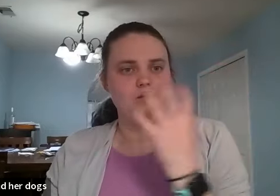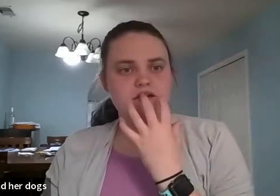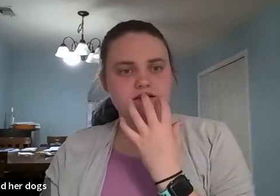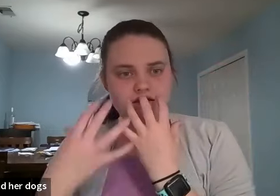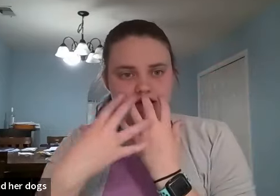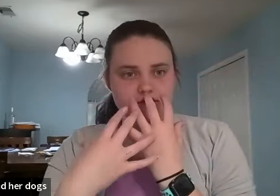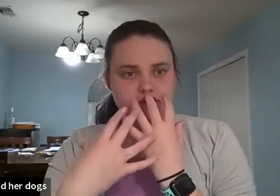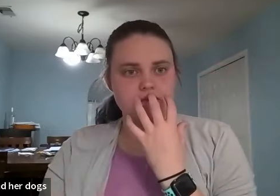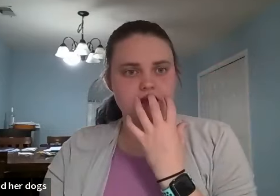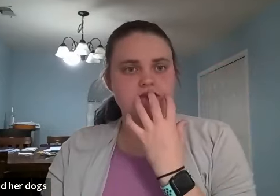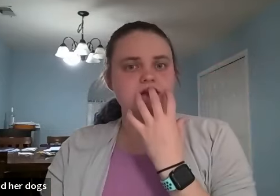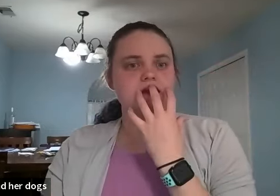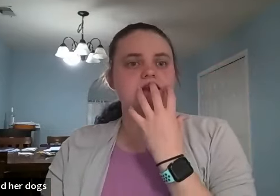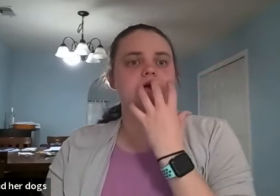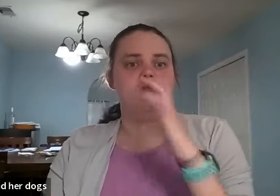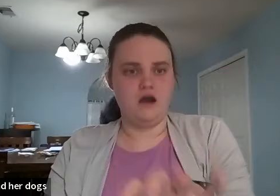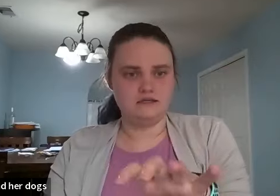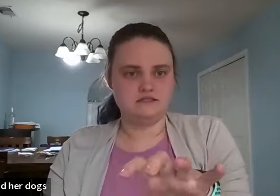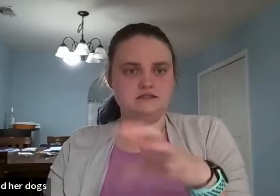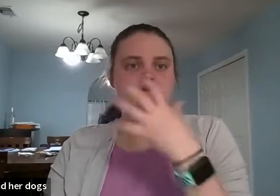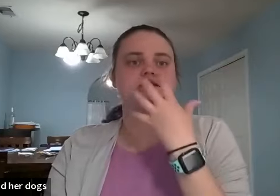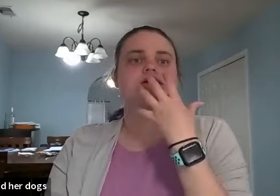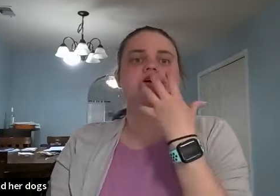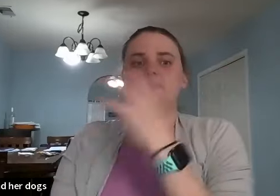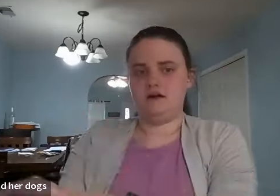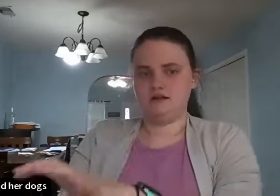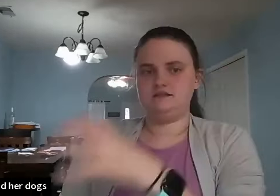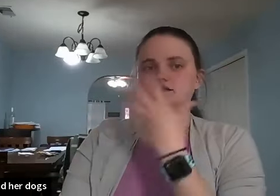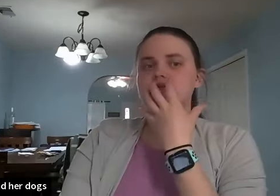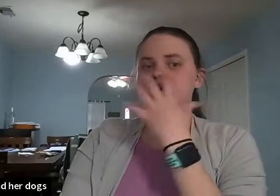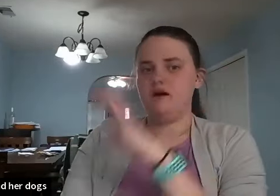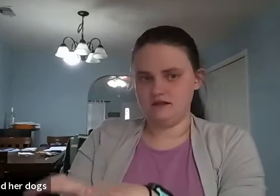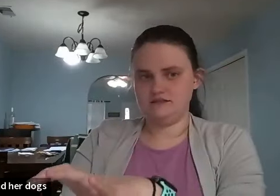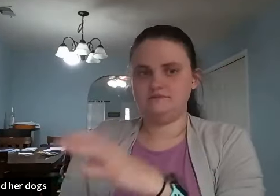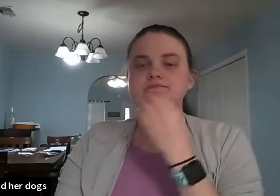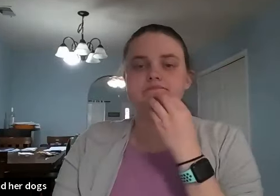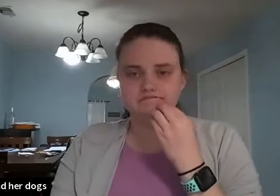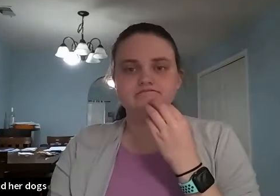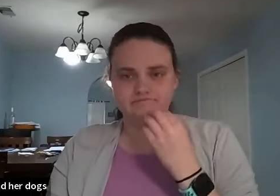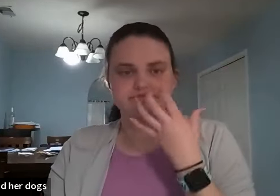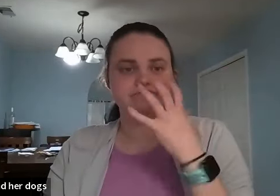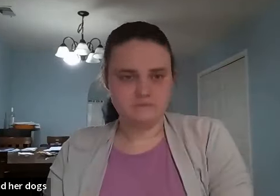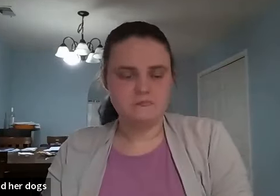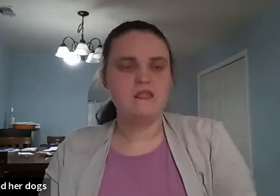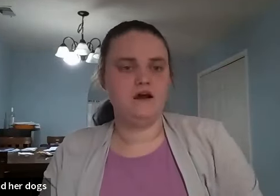open in front of your mouth and you go hot, hot, hot, mm-hmm. Hot.